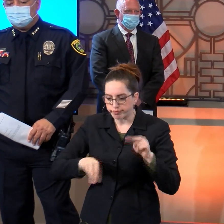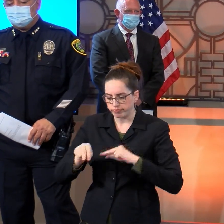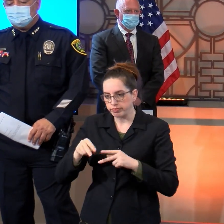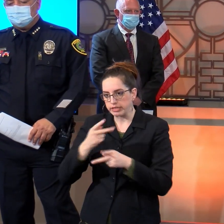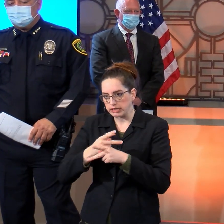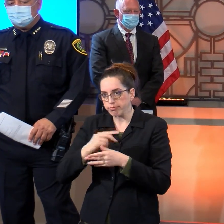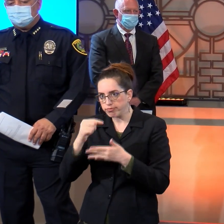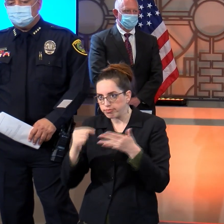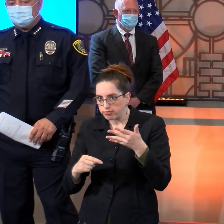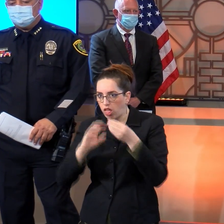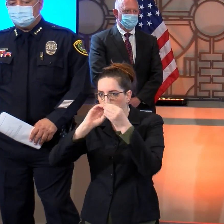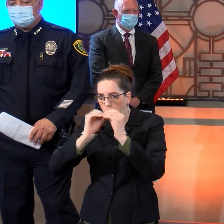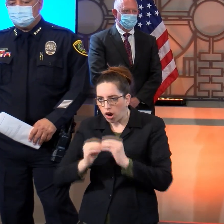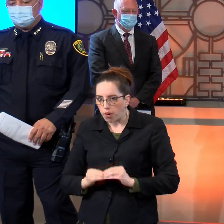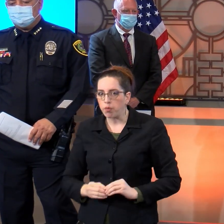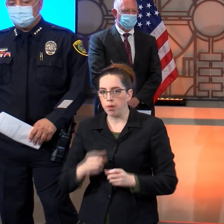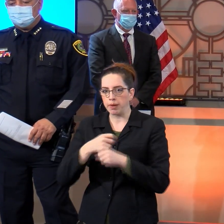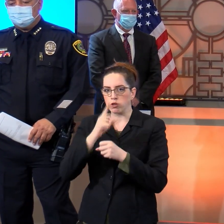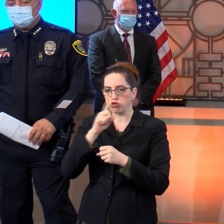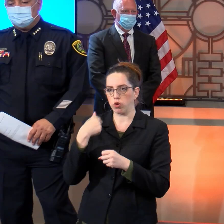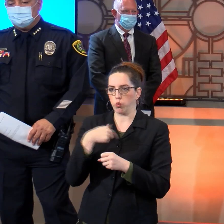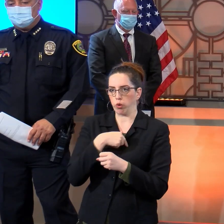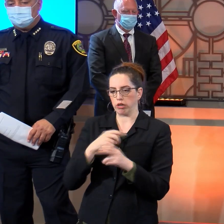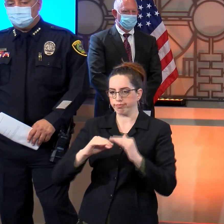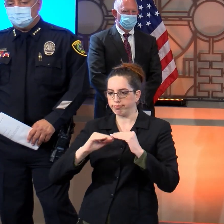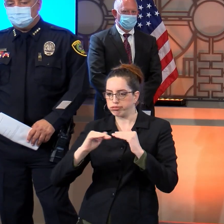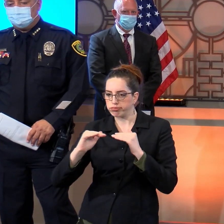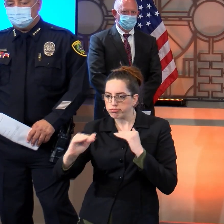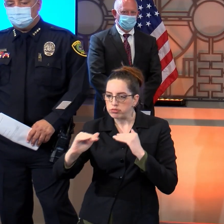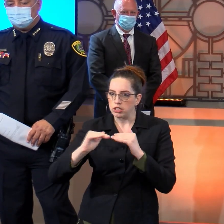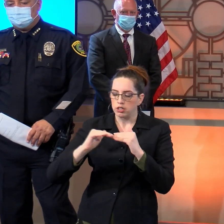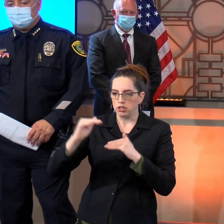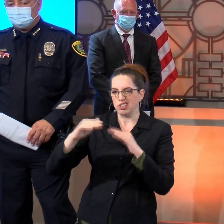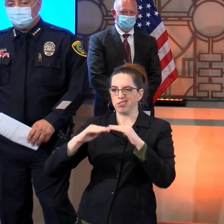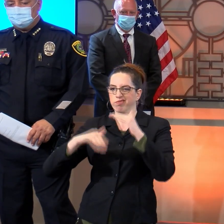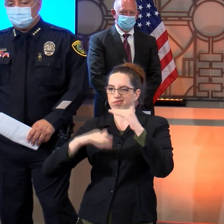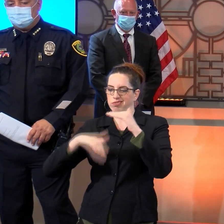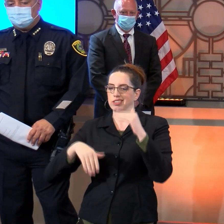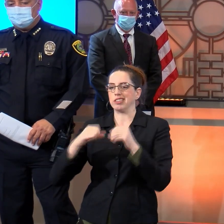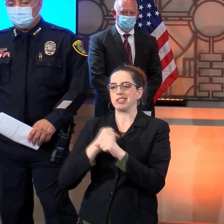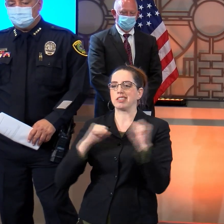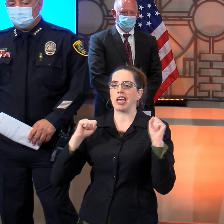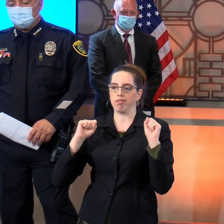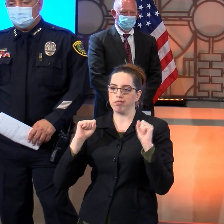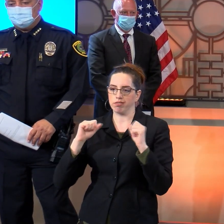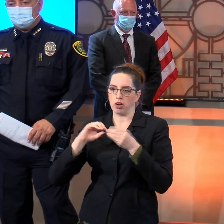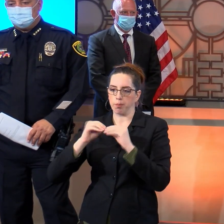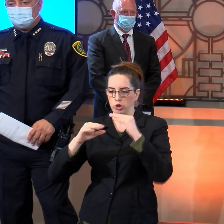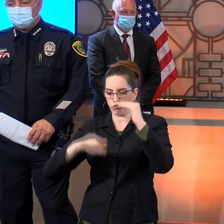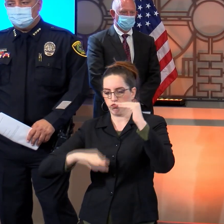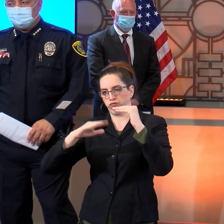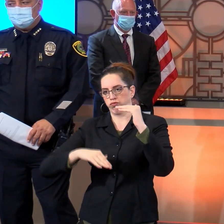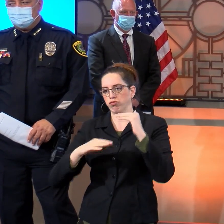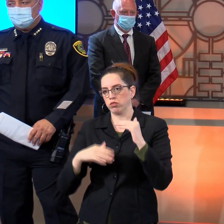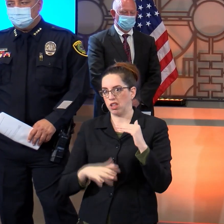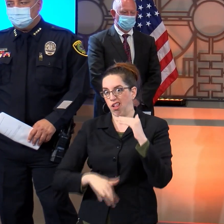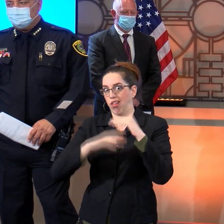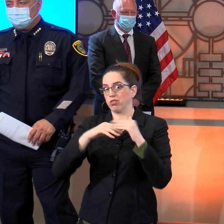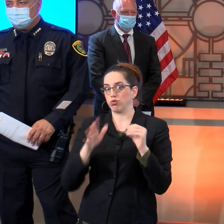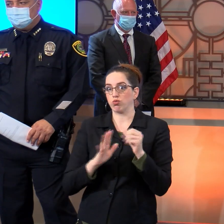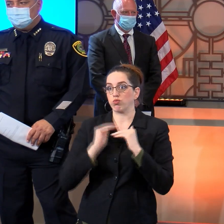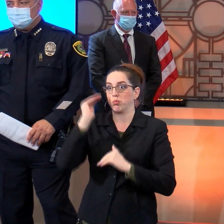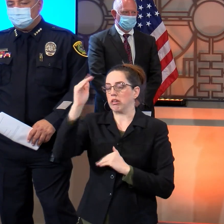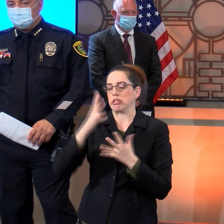that to make sure we're staying in what I'd call the safe zone as we move through the reopening process. The final thing I'll mention